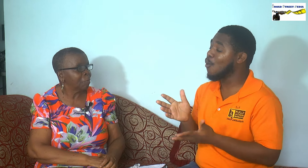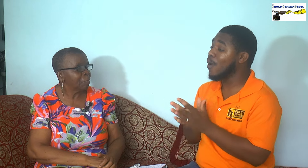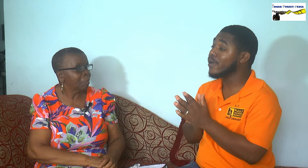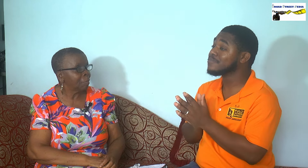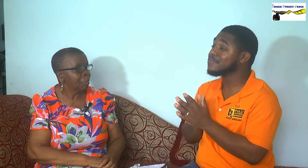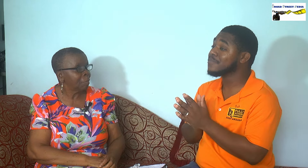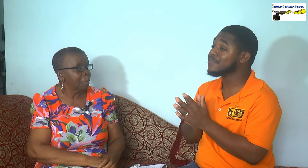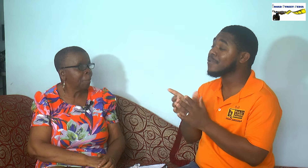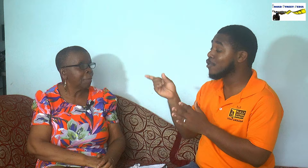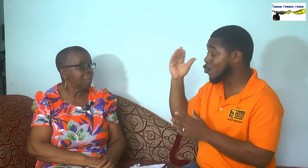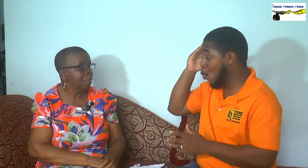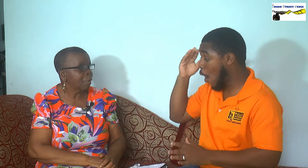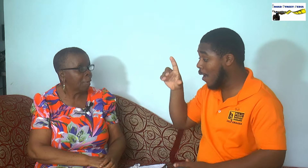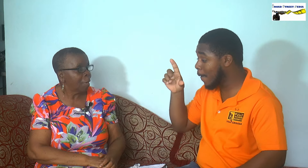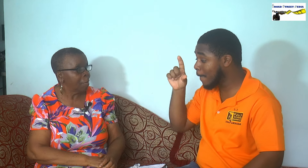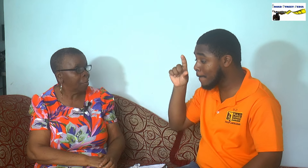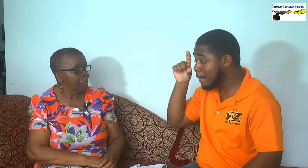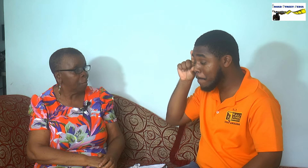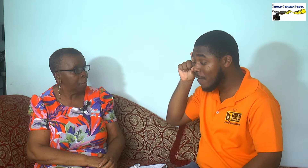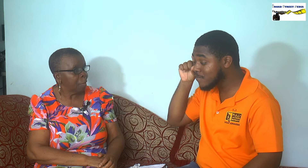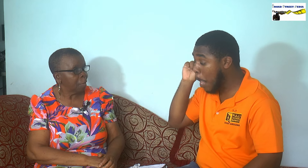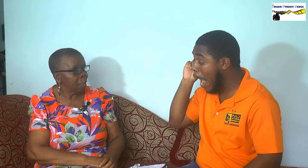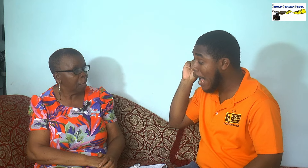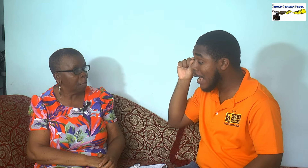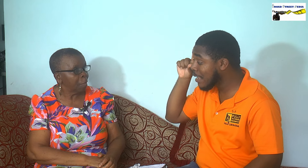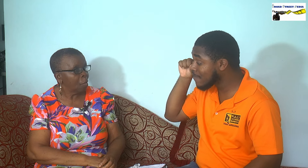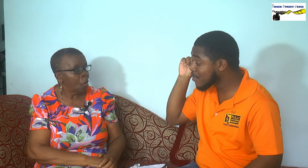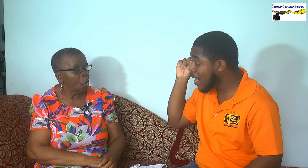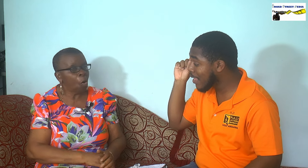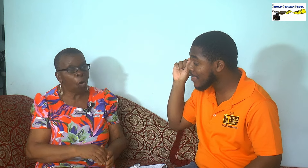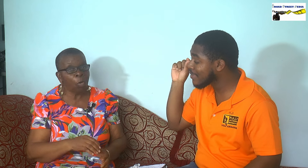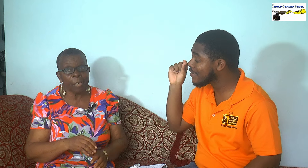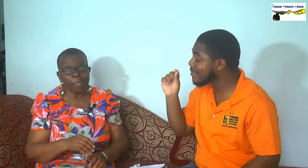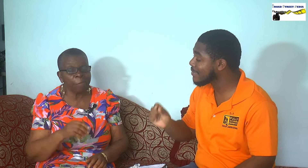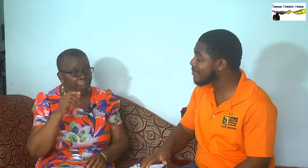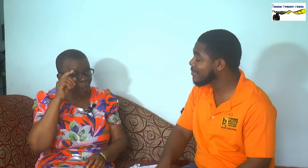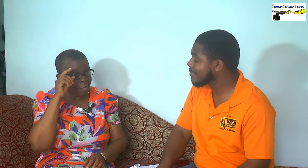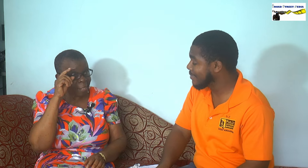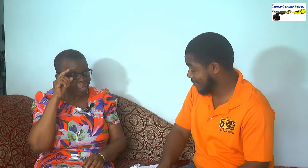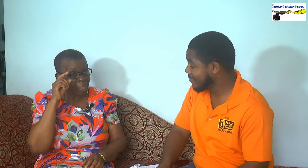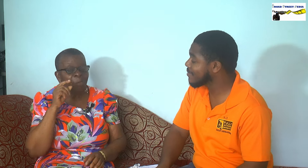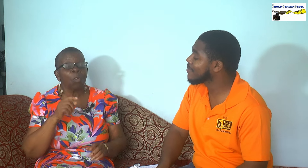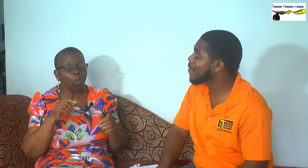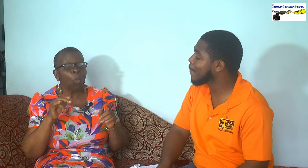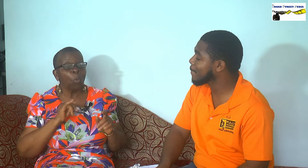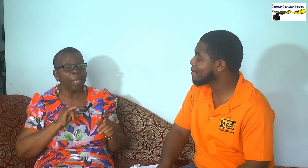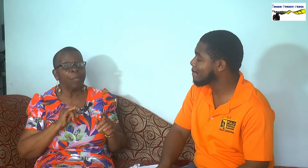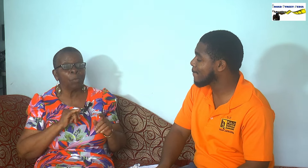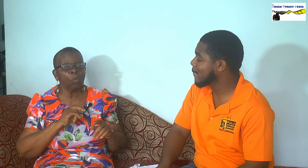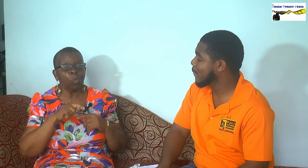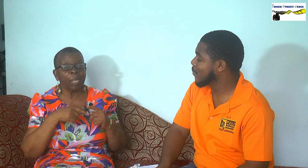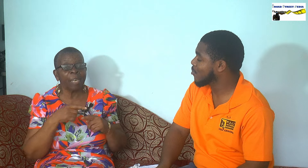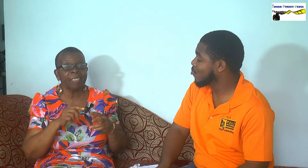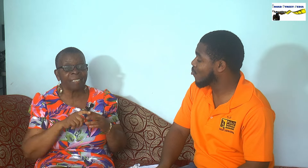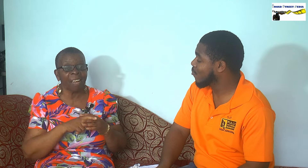Right. So, you remember Miss Franklin? Oh yes, Miss Franklin. When I